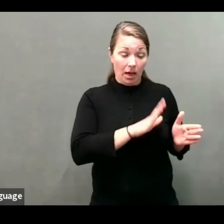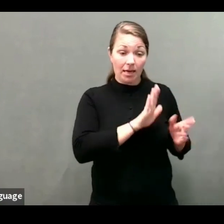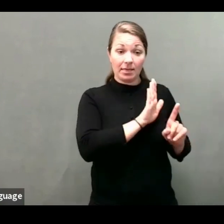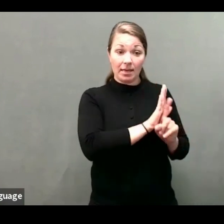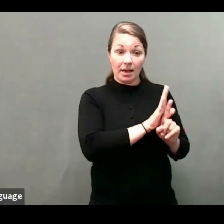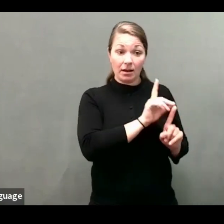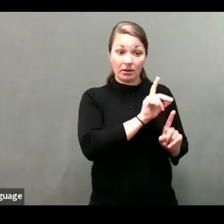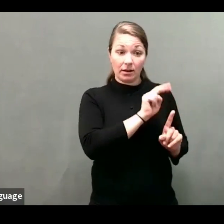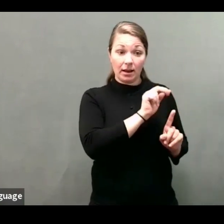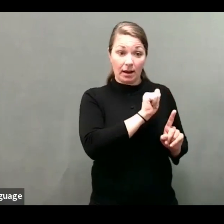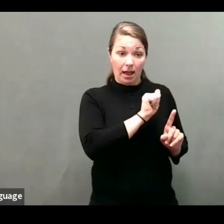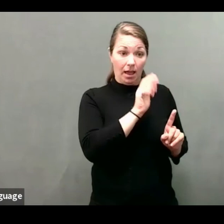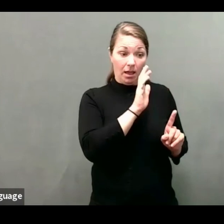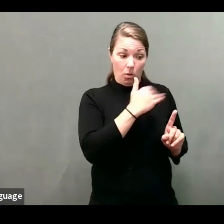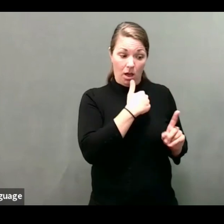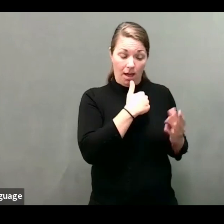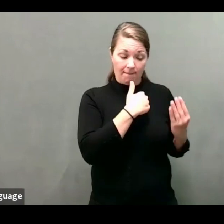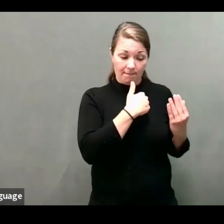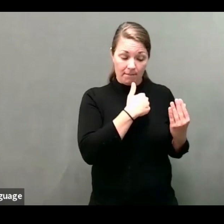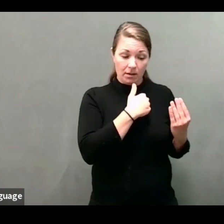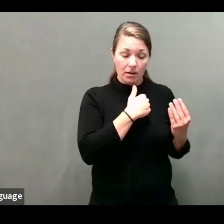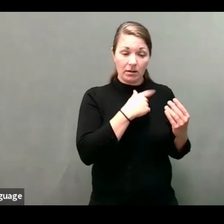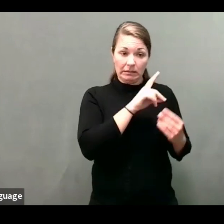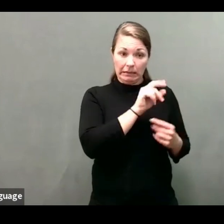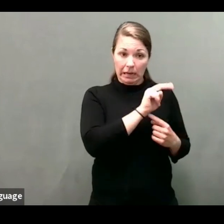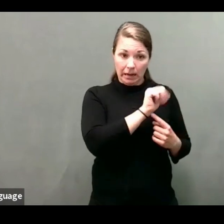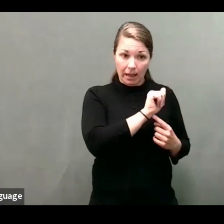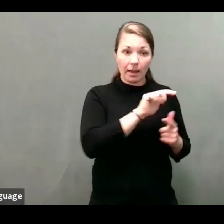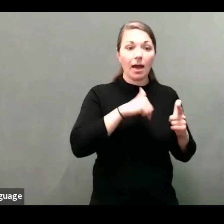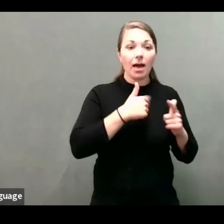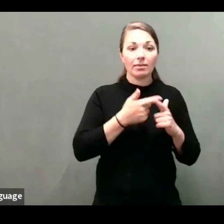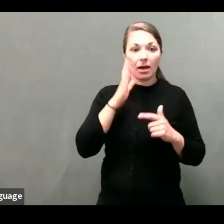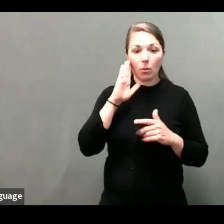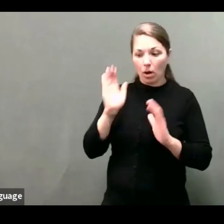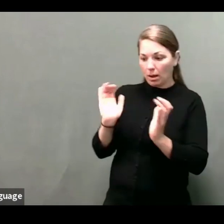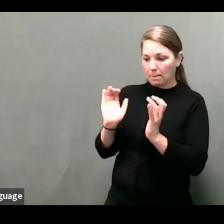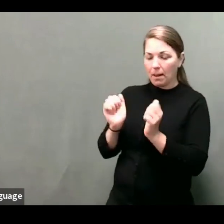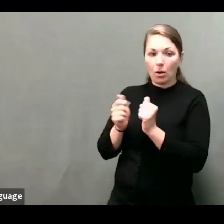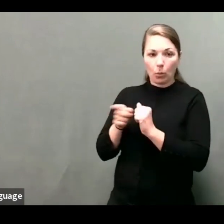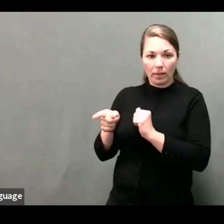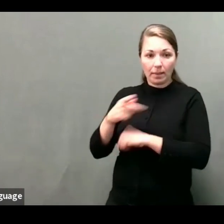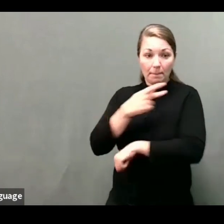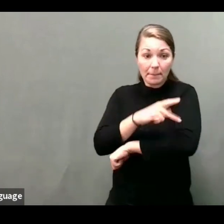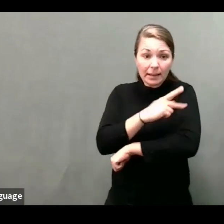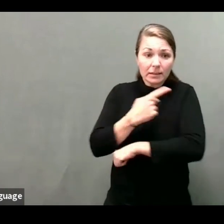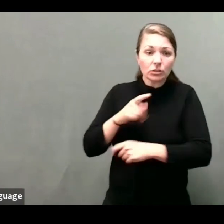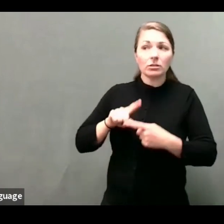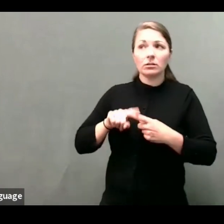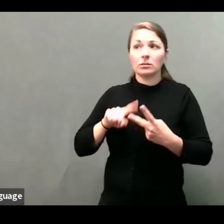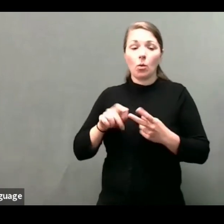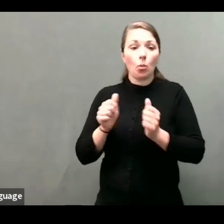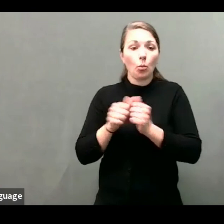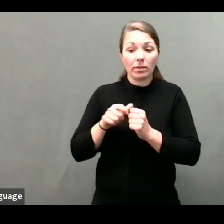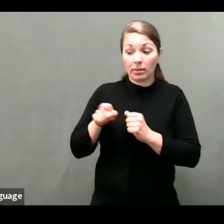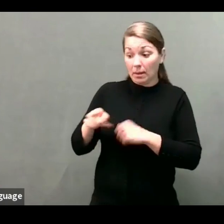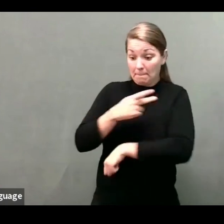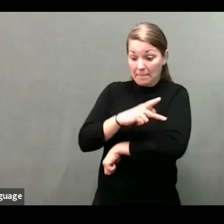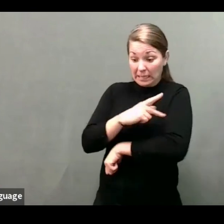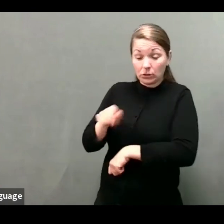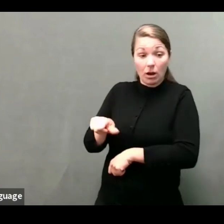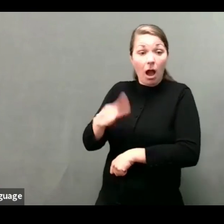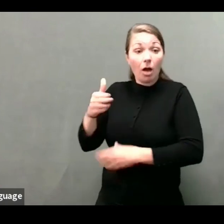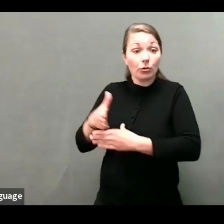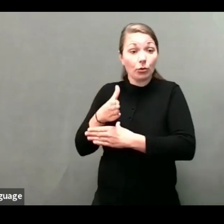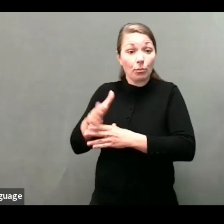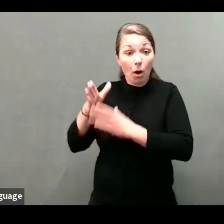DNA from any other sexual partners that they may have had consensually, prior to the assault. And then once